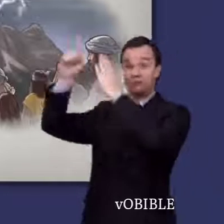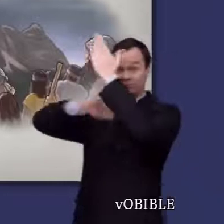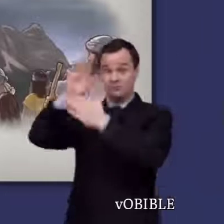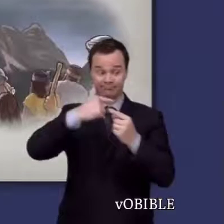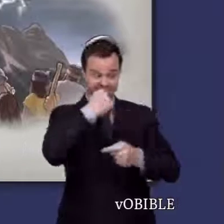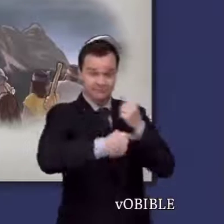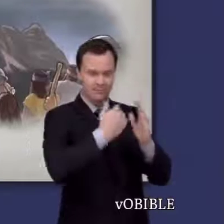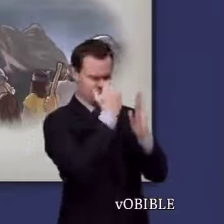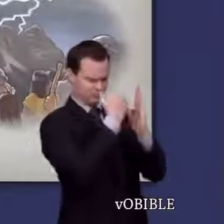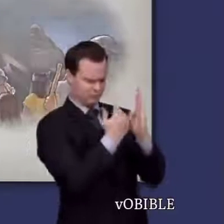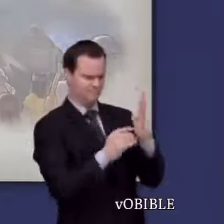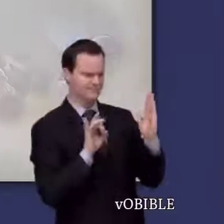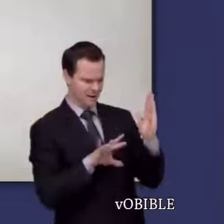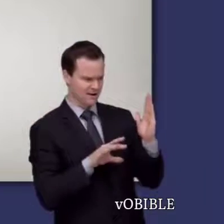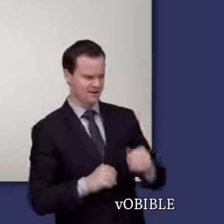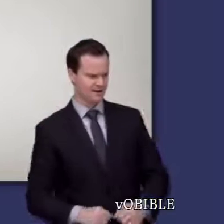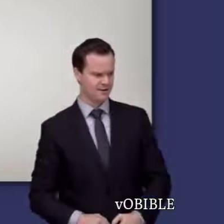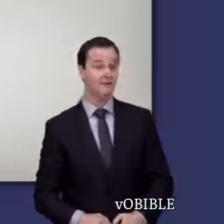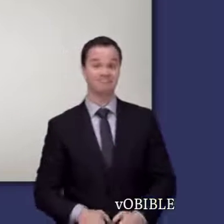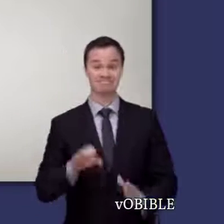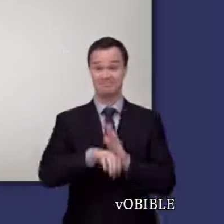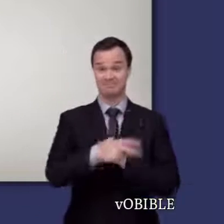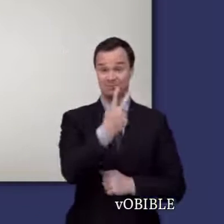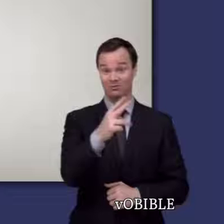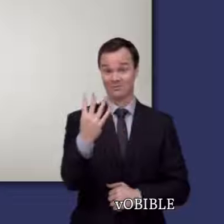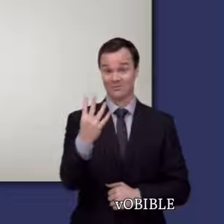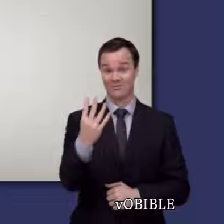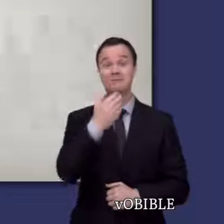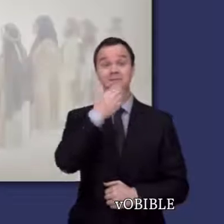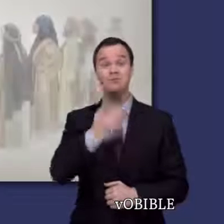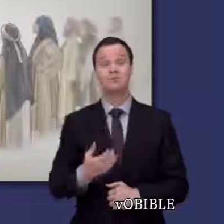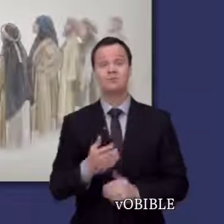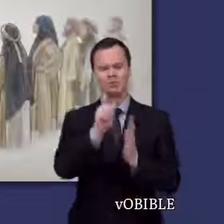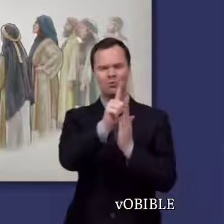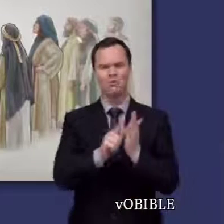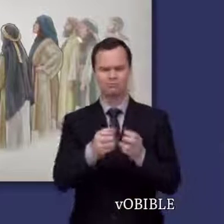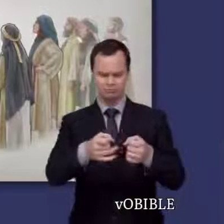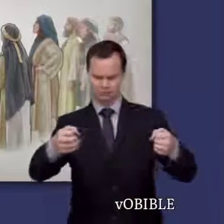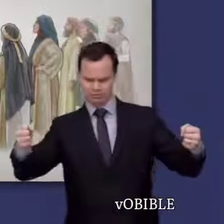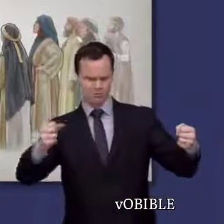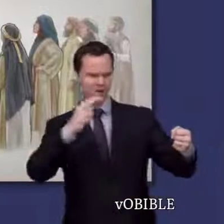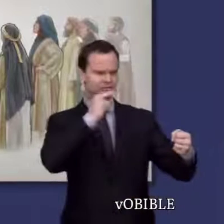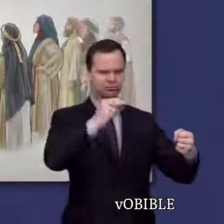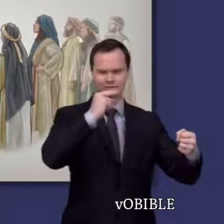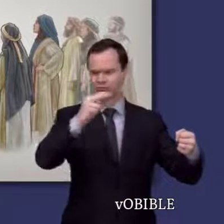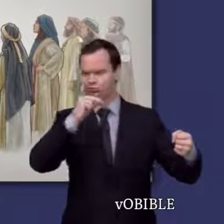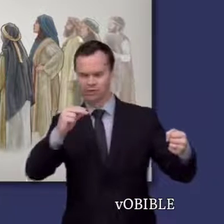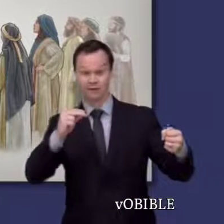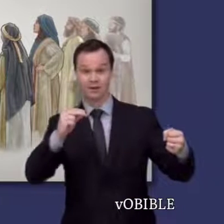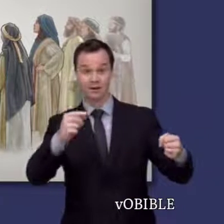God gives the Ten Commandments. In chapter 24, Moses reads the Book of the Covenant to the